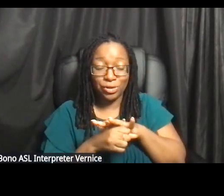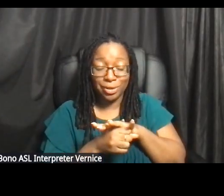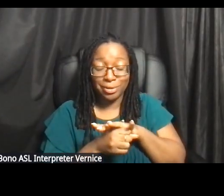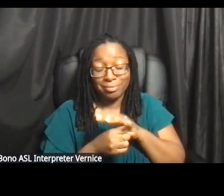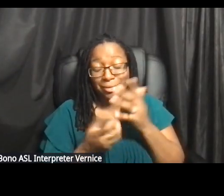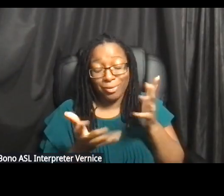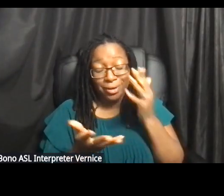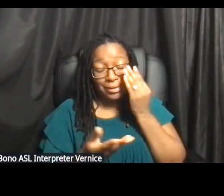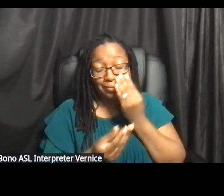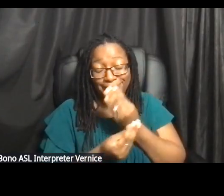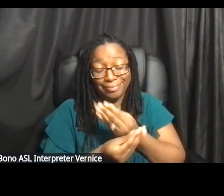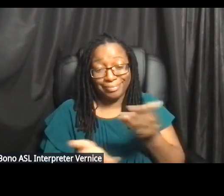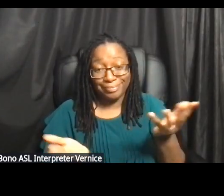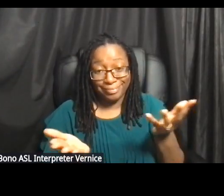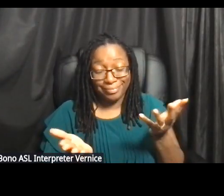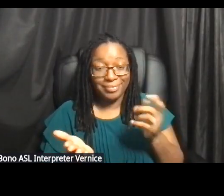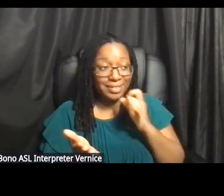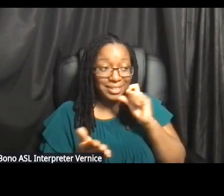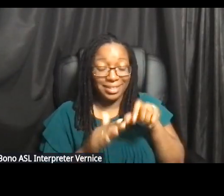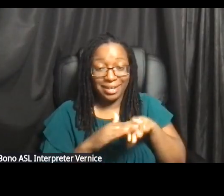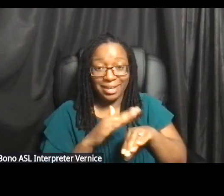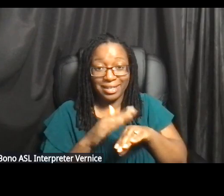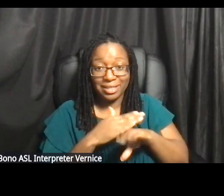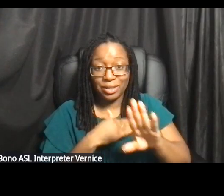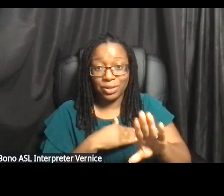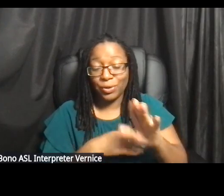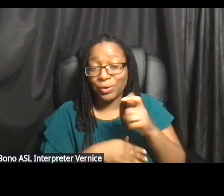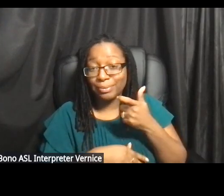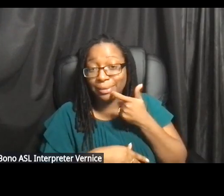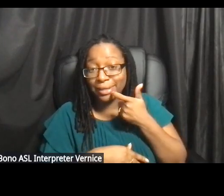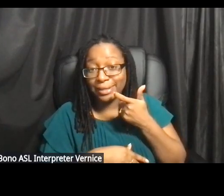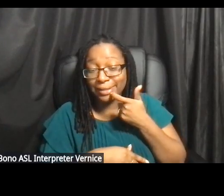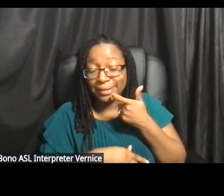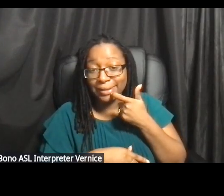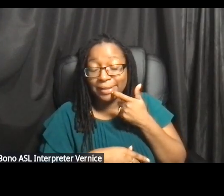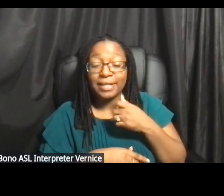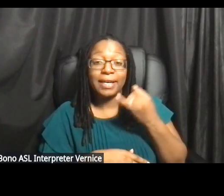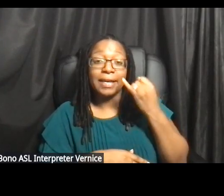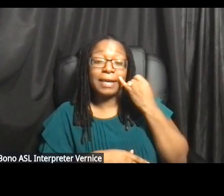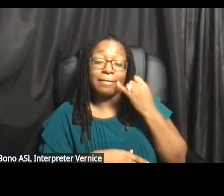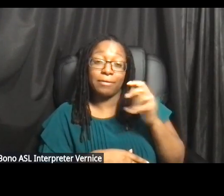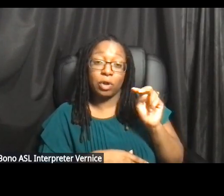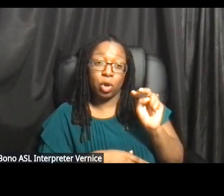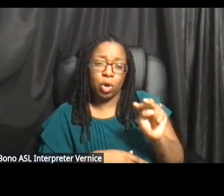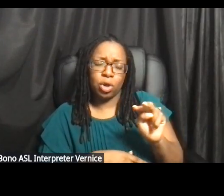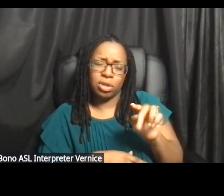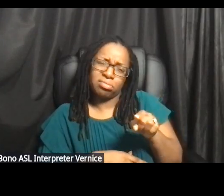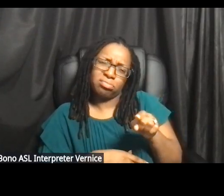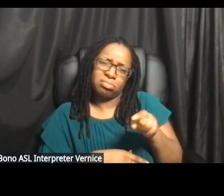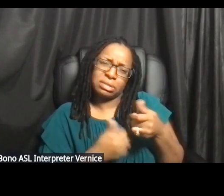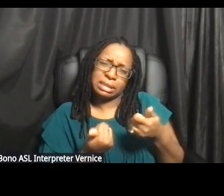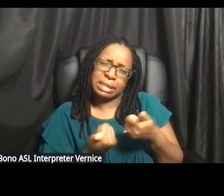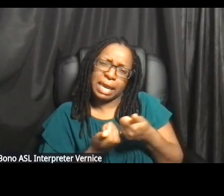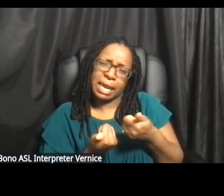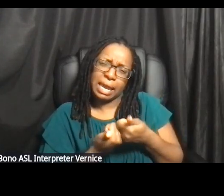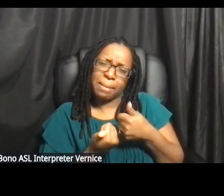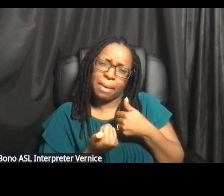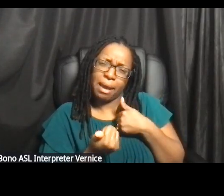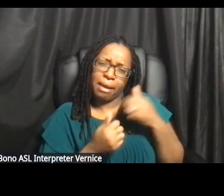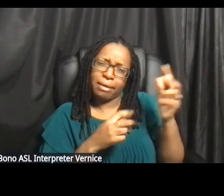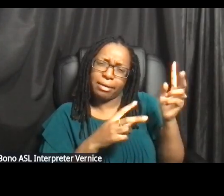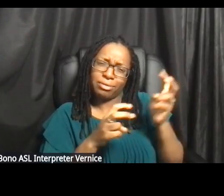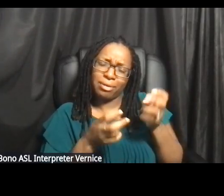again. Turn off anything that doesn't need access to your microphone. If you're looking at this and you're like, this game that I installed asked